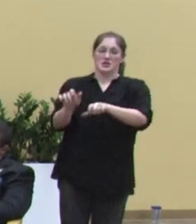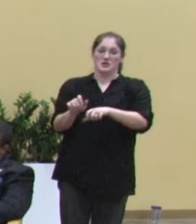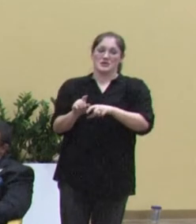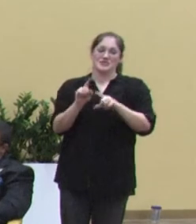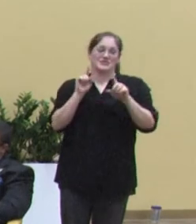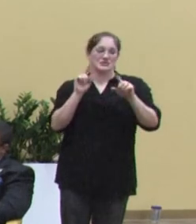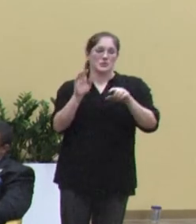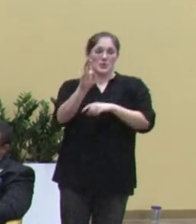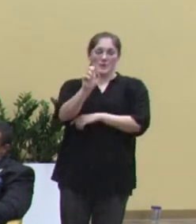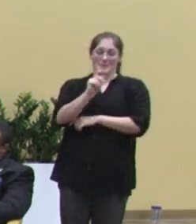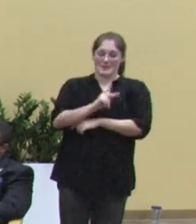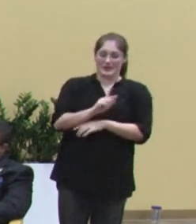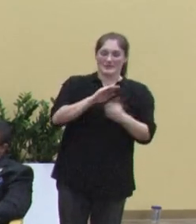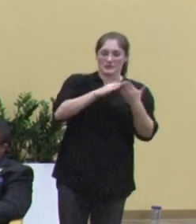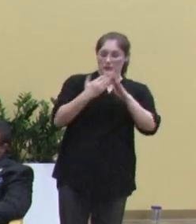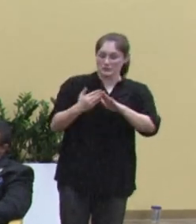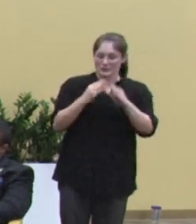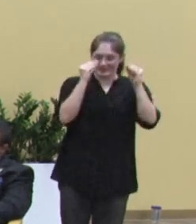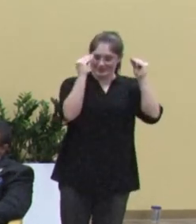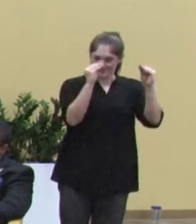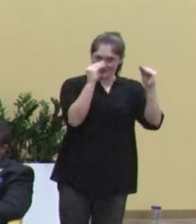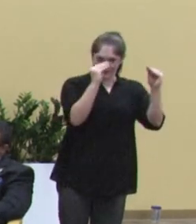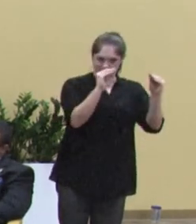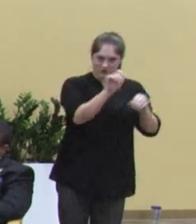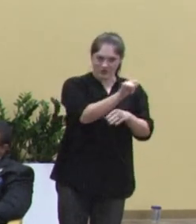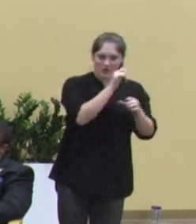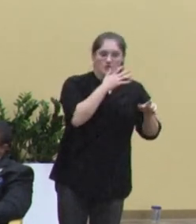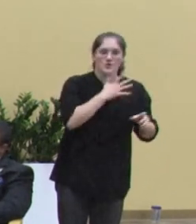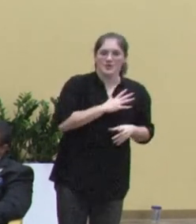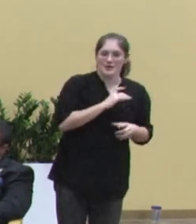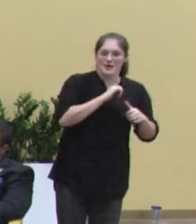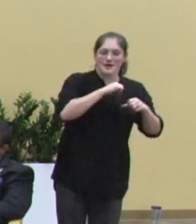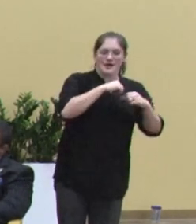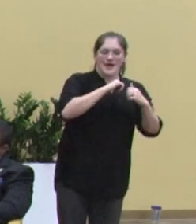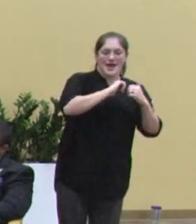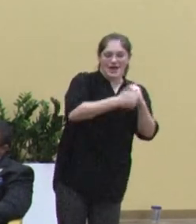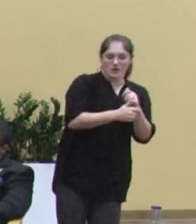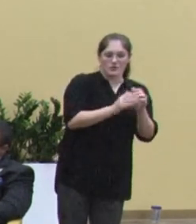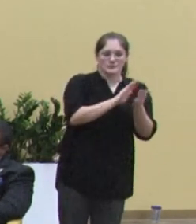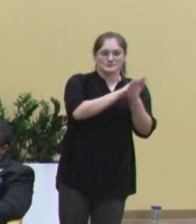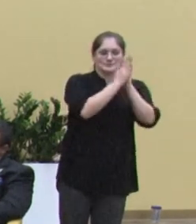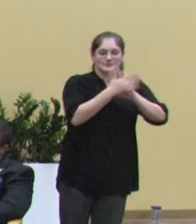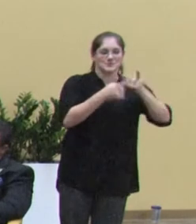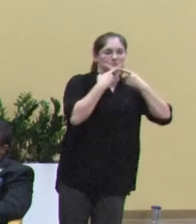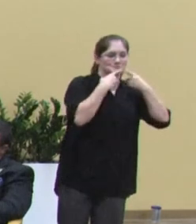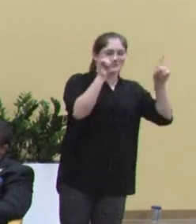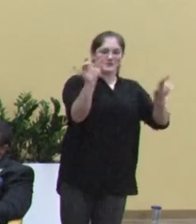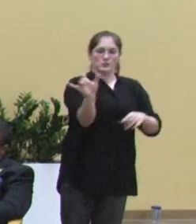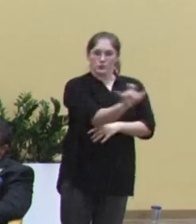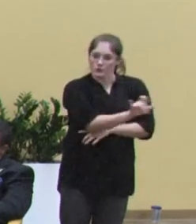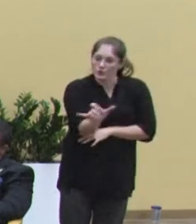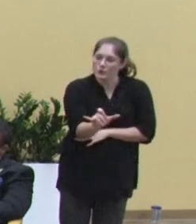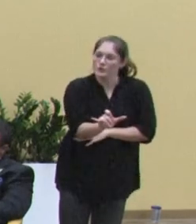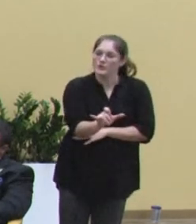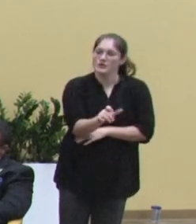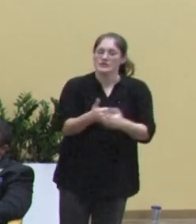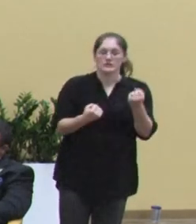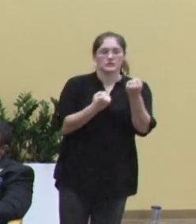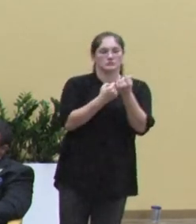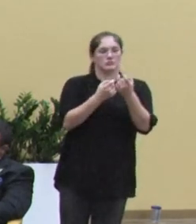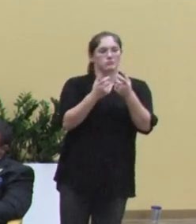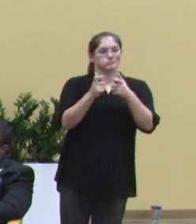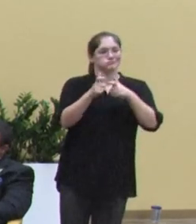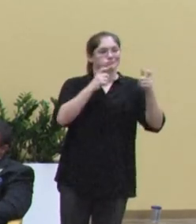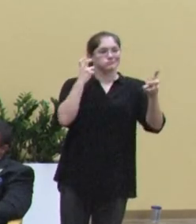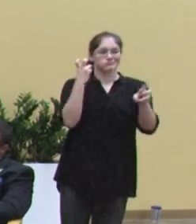to do the same thing how to be successful as well. So I think support is a big issue that we have